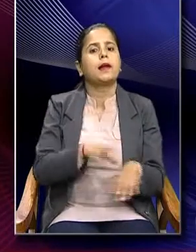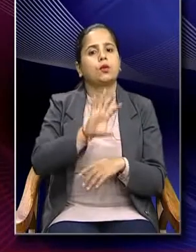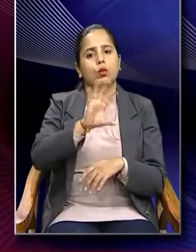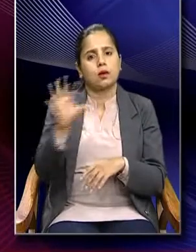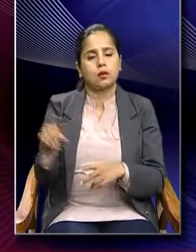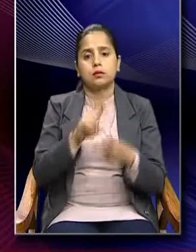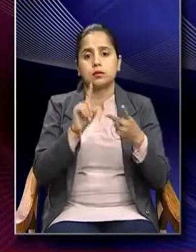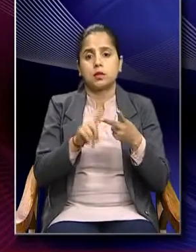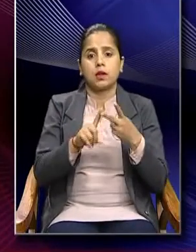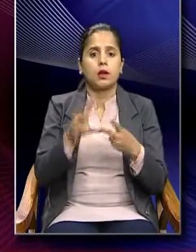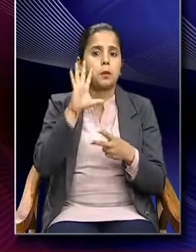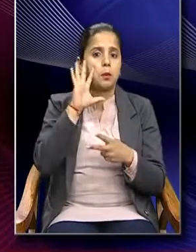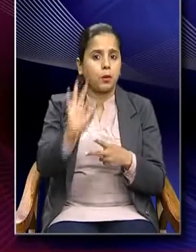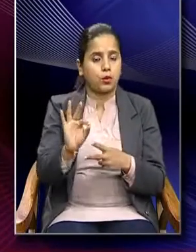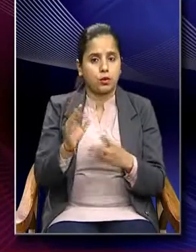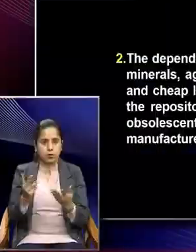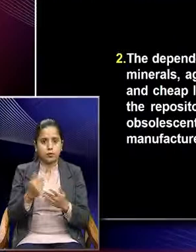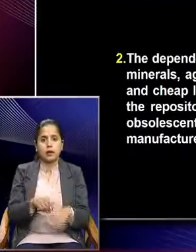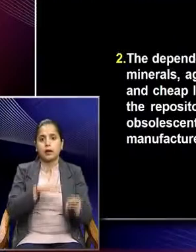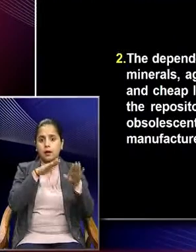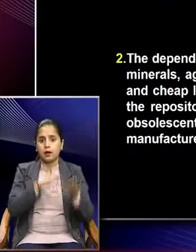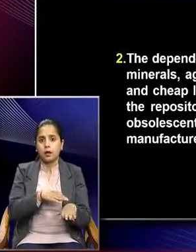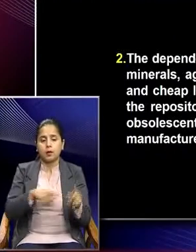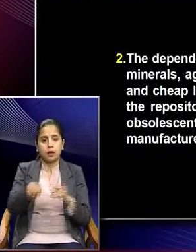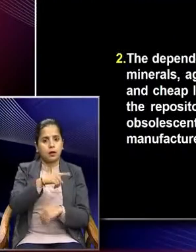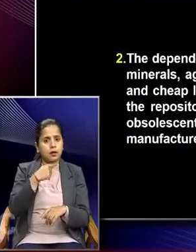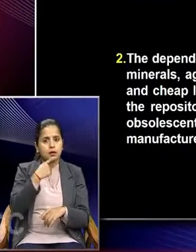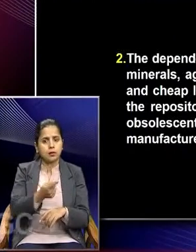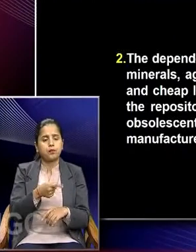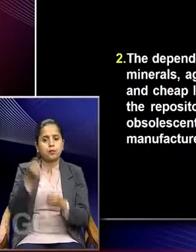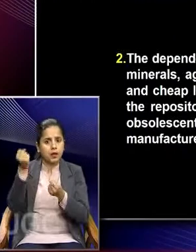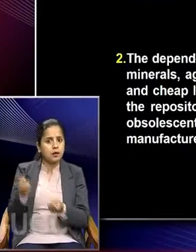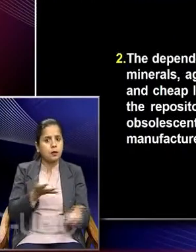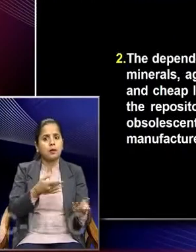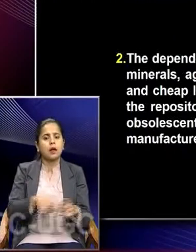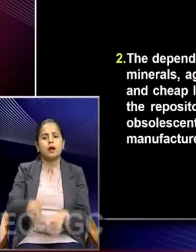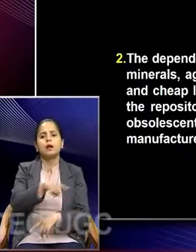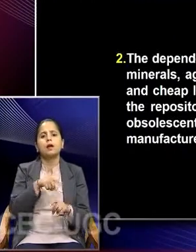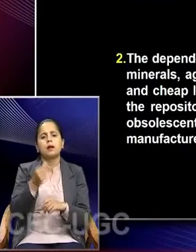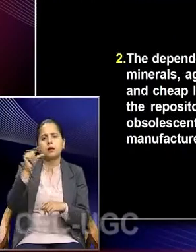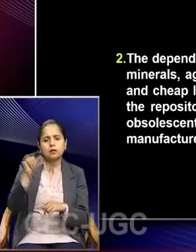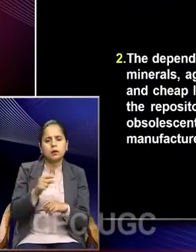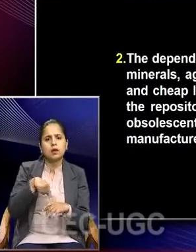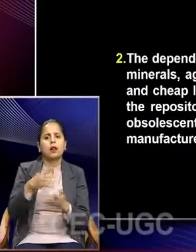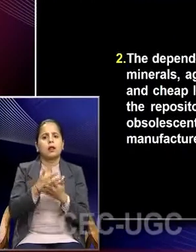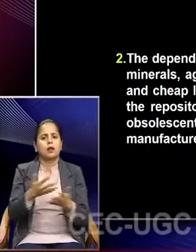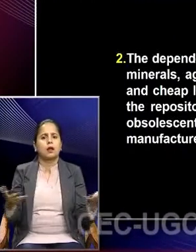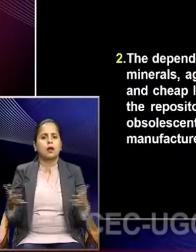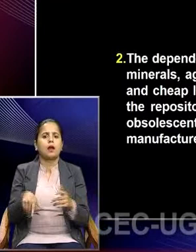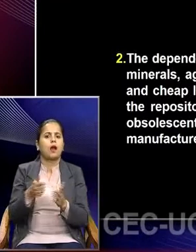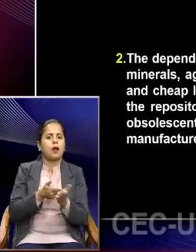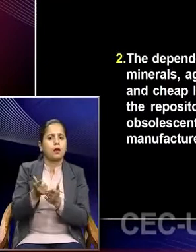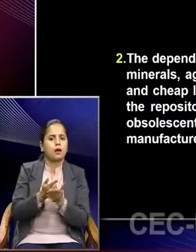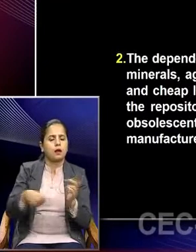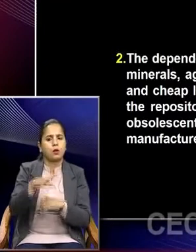Second important thing is the dependent states supply cheap materials, agricultural commodities and